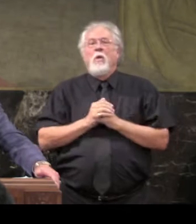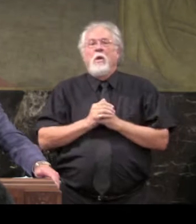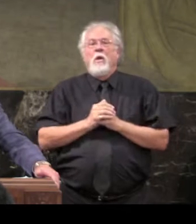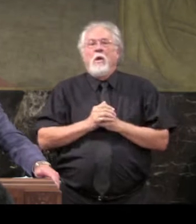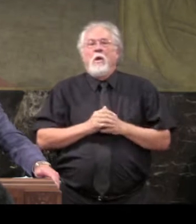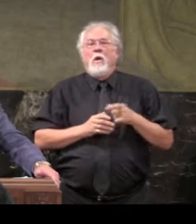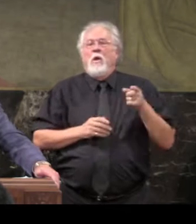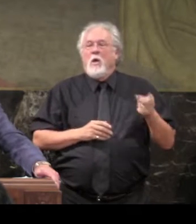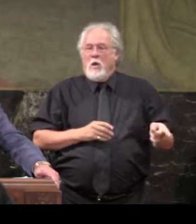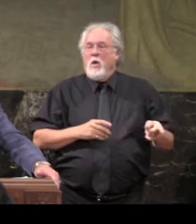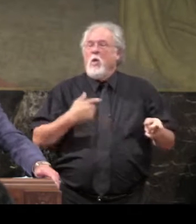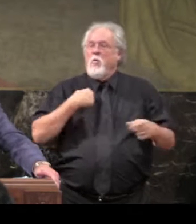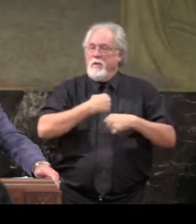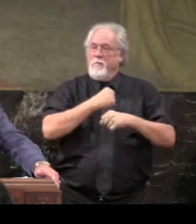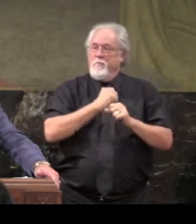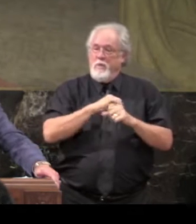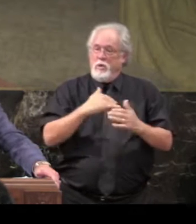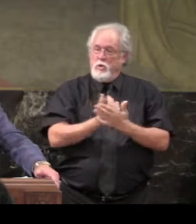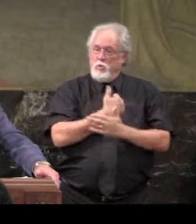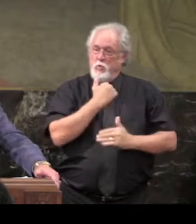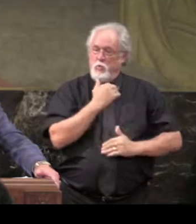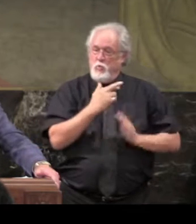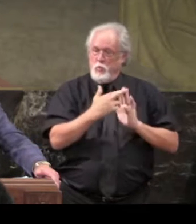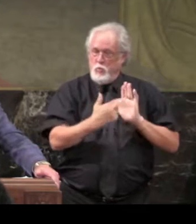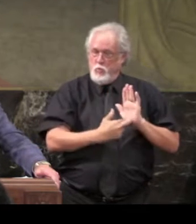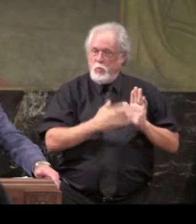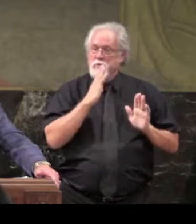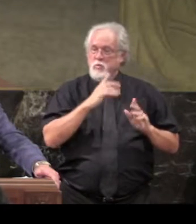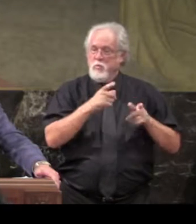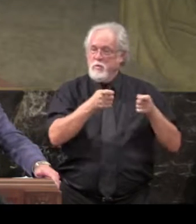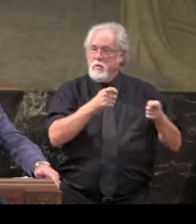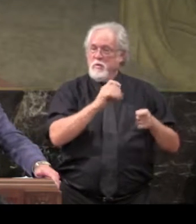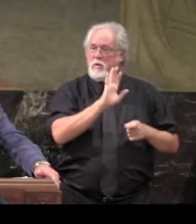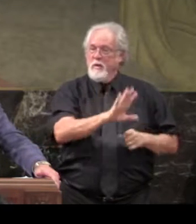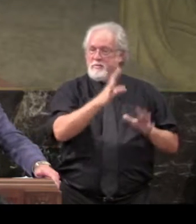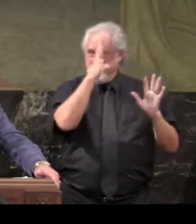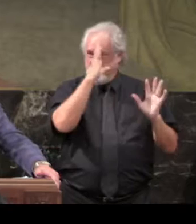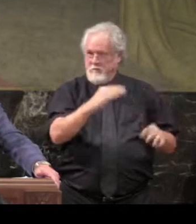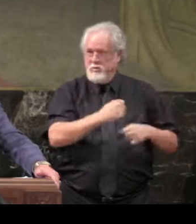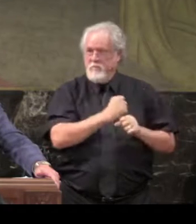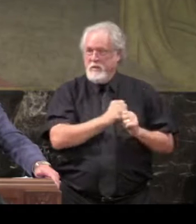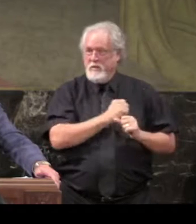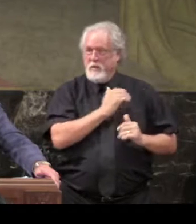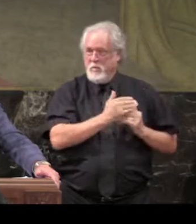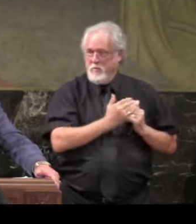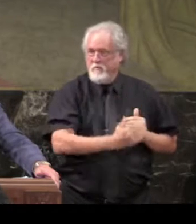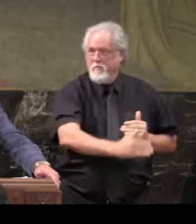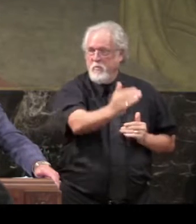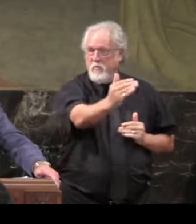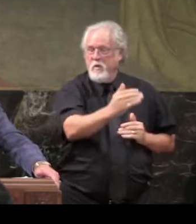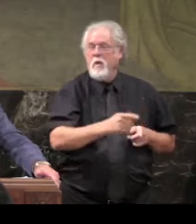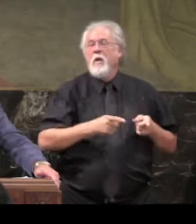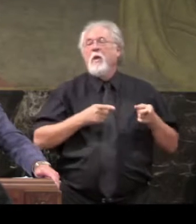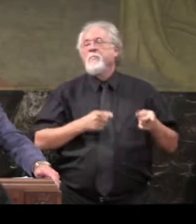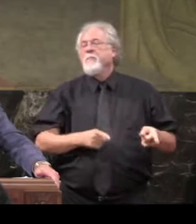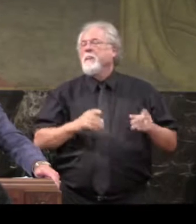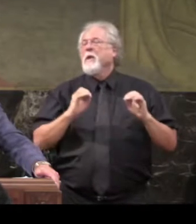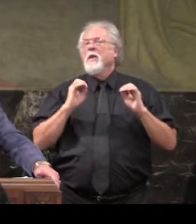process of promulgating new rules that will govern its decision-making going forward. And there is